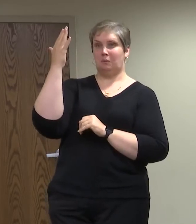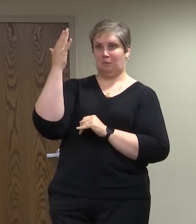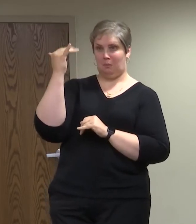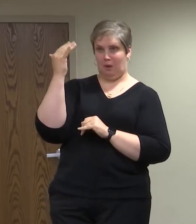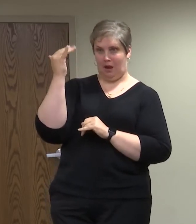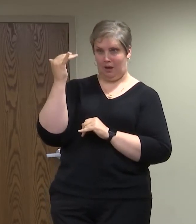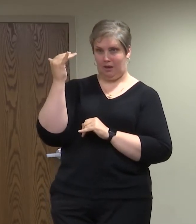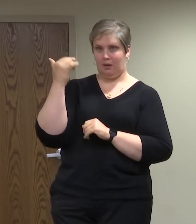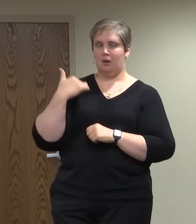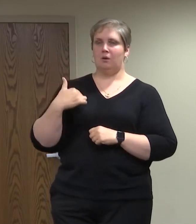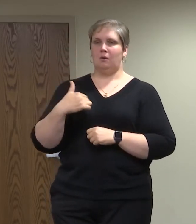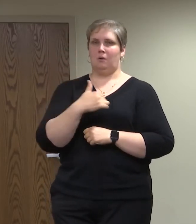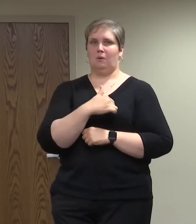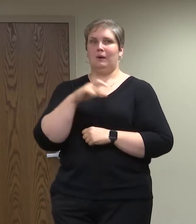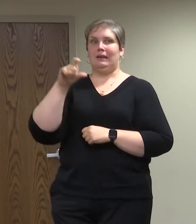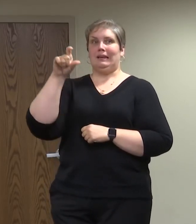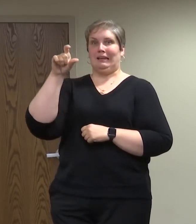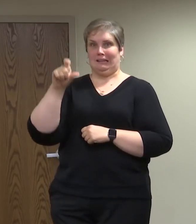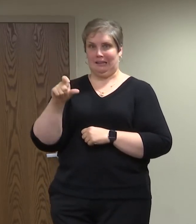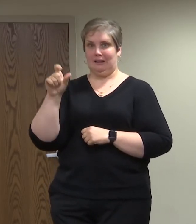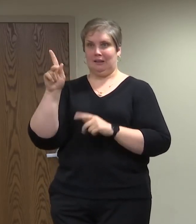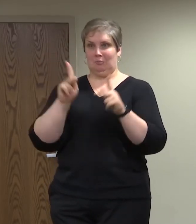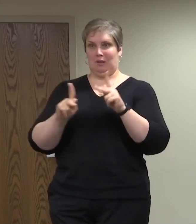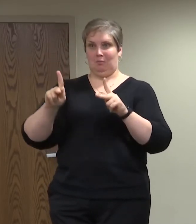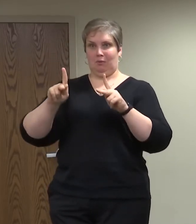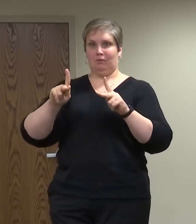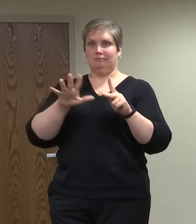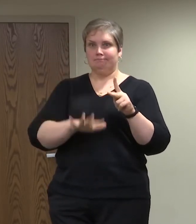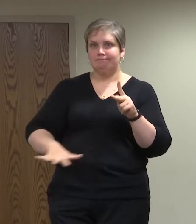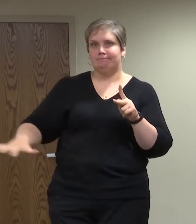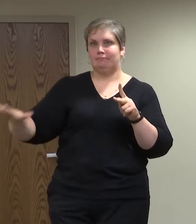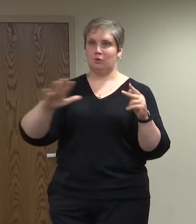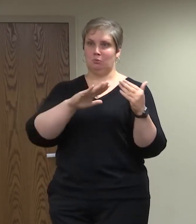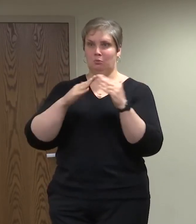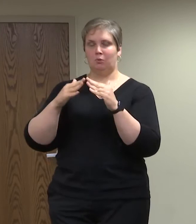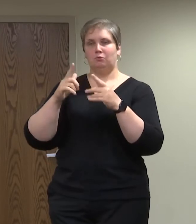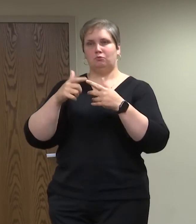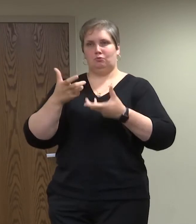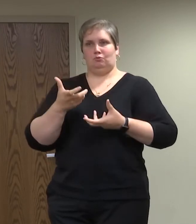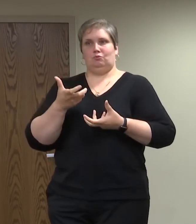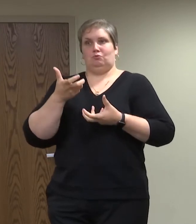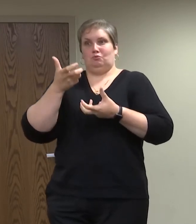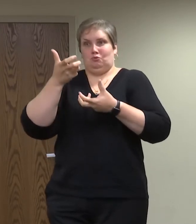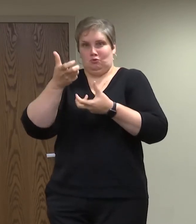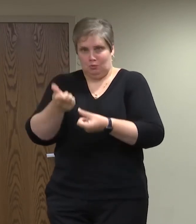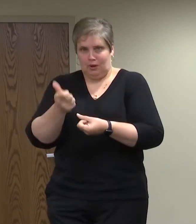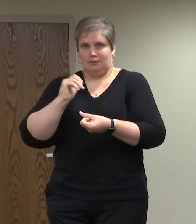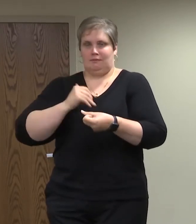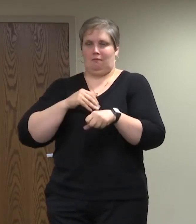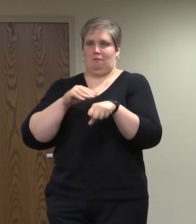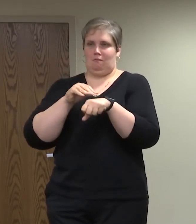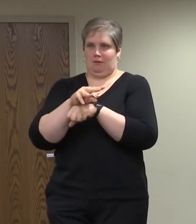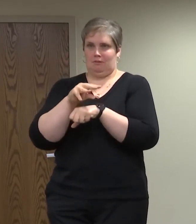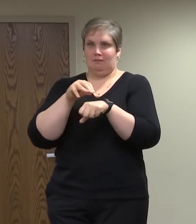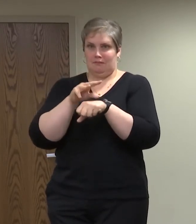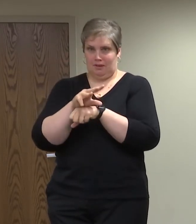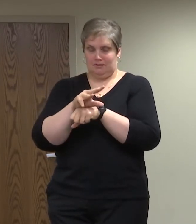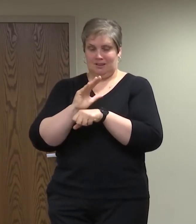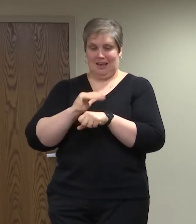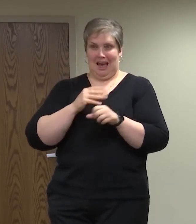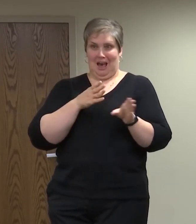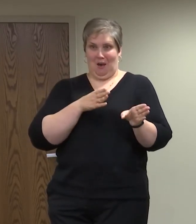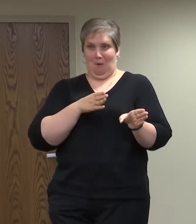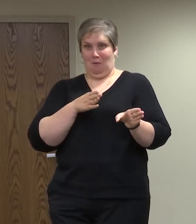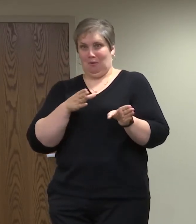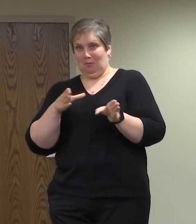the population and our community to trust that we are planning with the best guidance available to us, and that the trust that